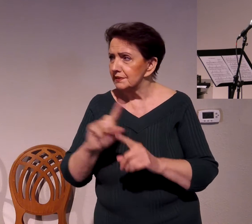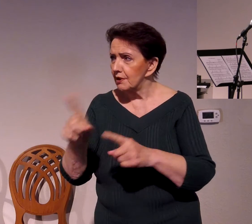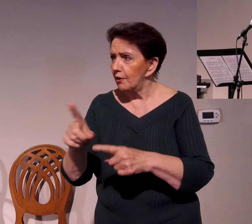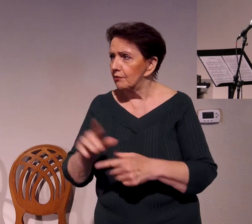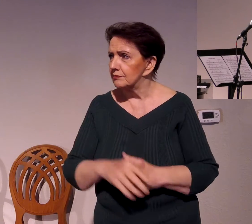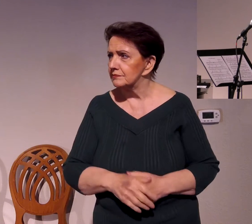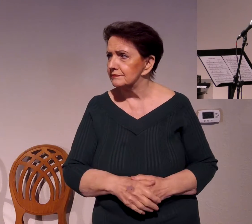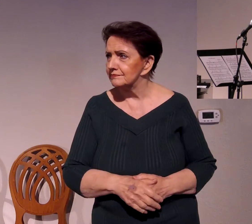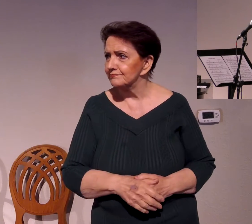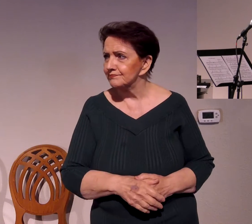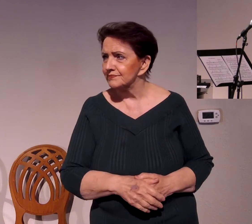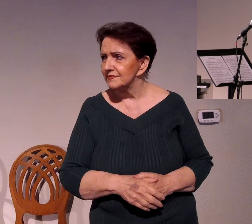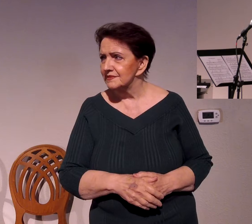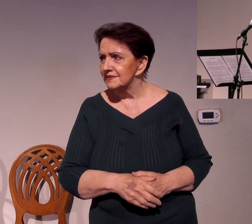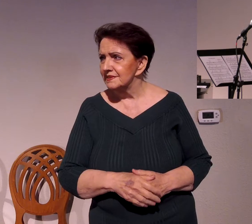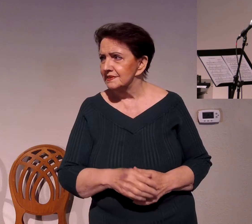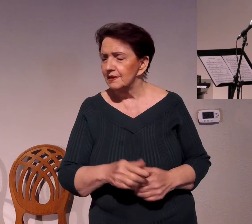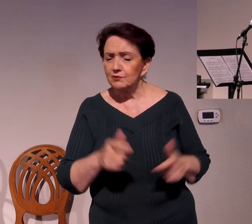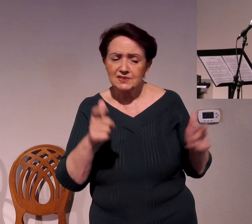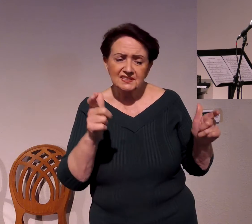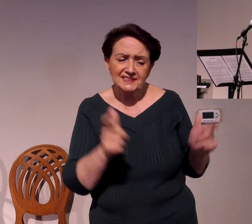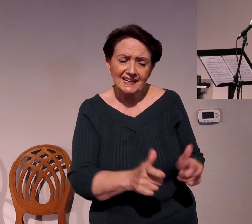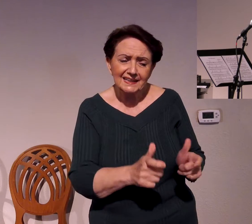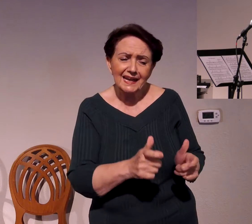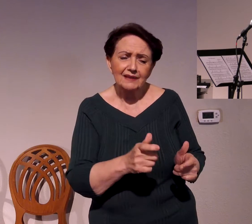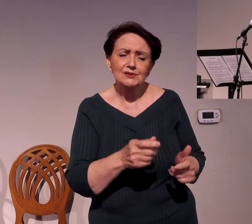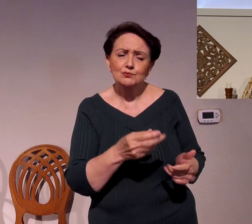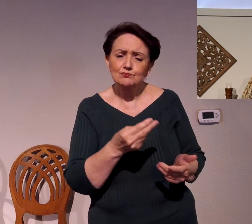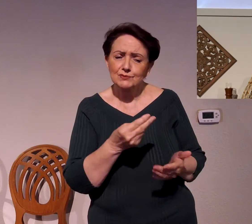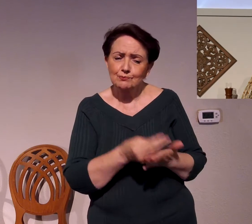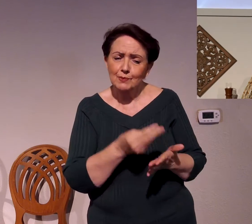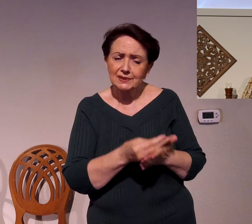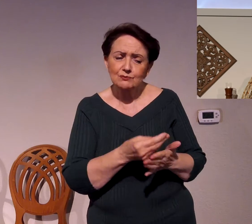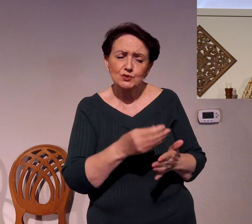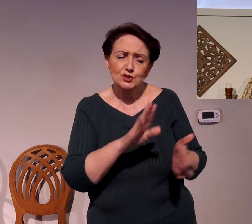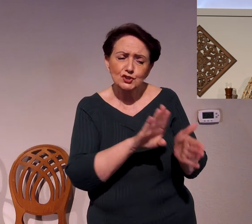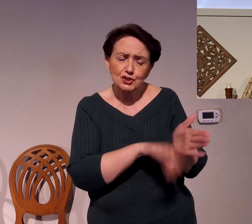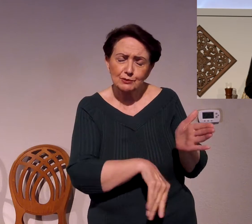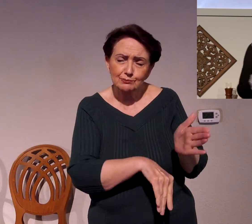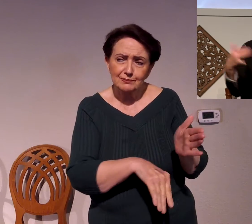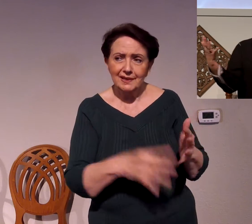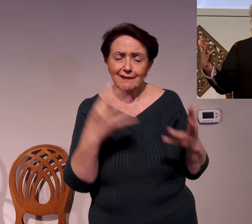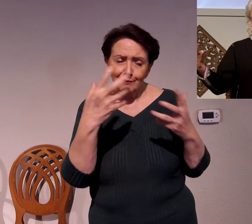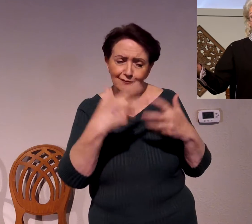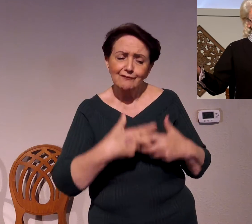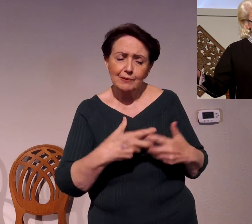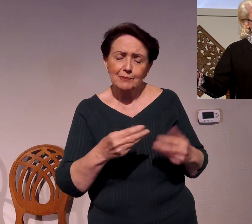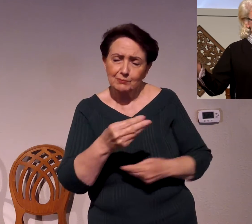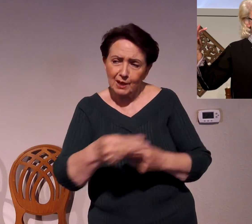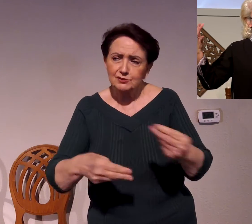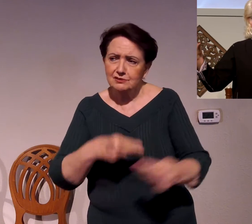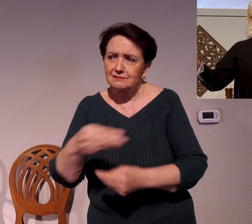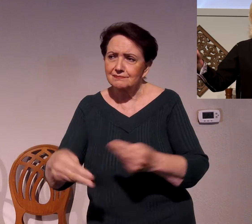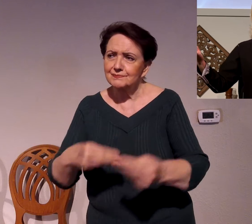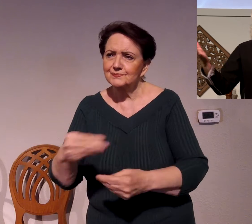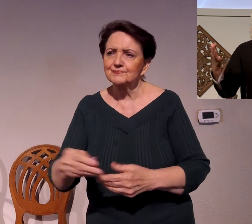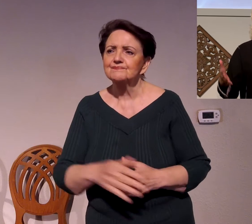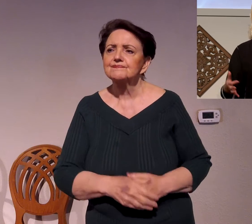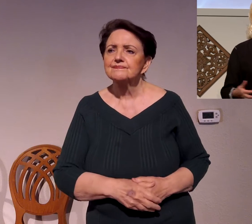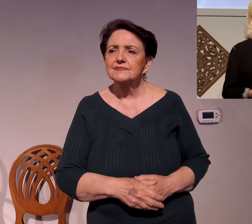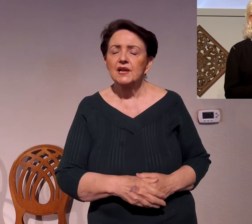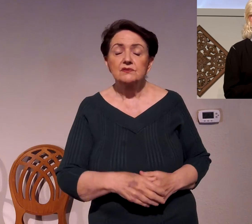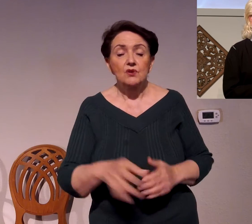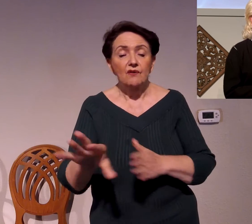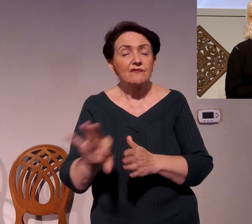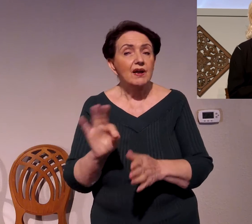the budget, It was a little tiny house in a little tiny village, right? Fit in the budget. So it was the middle of the summer. I ended up finding